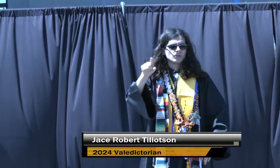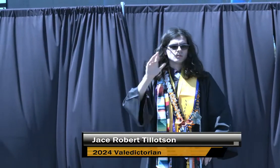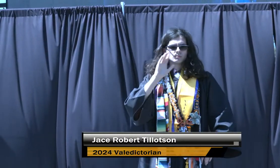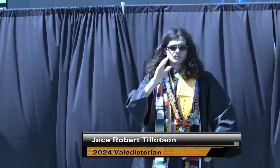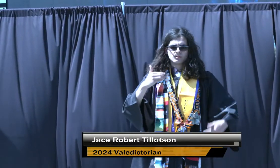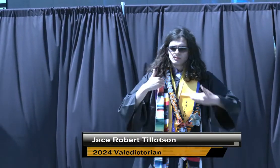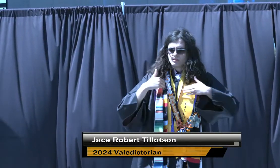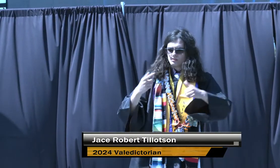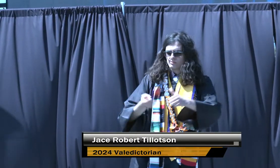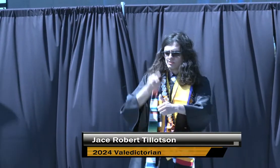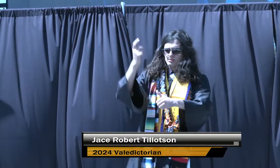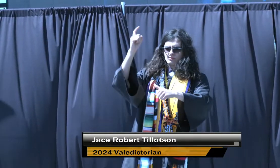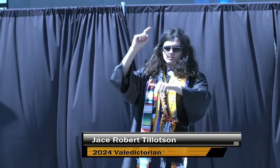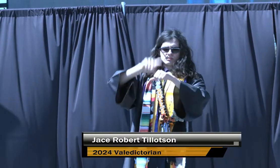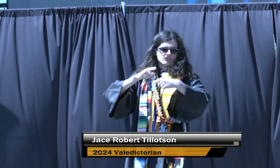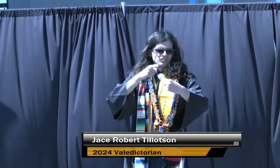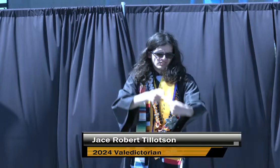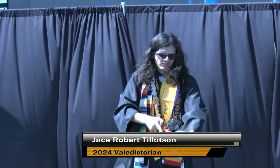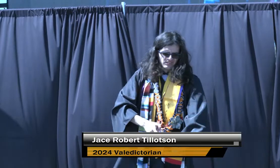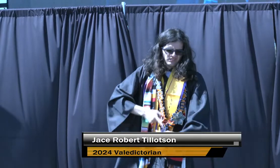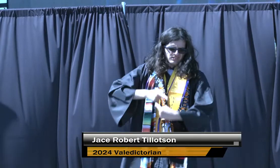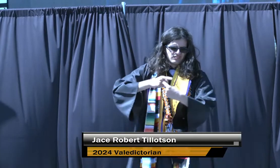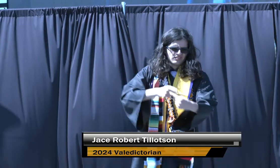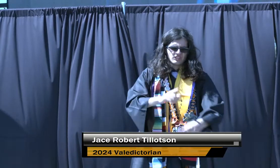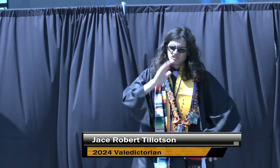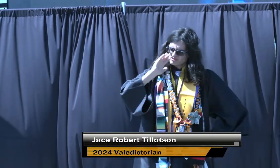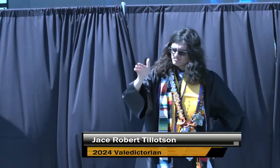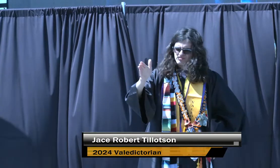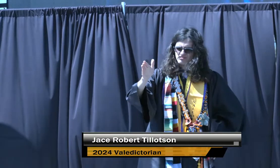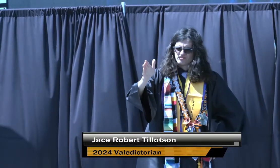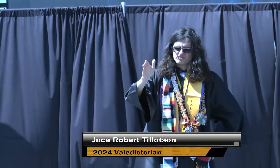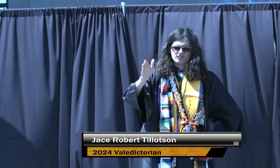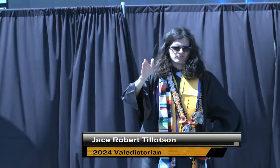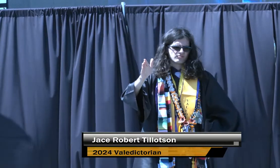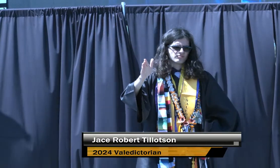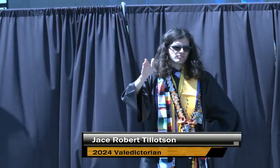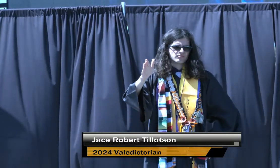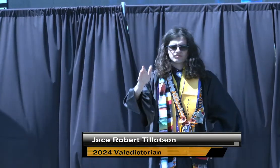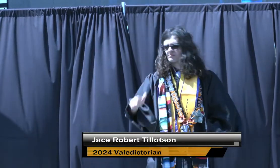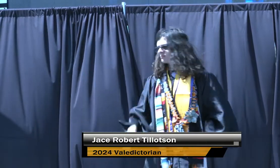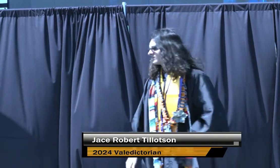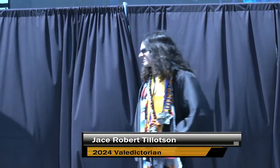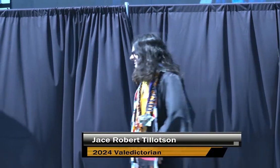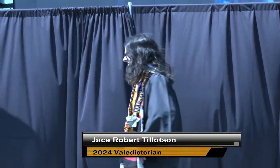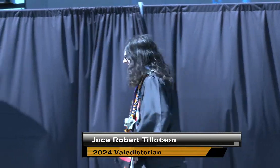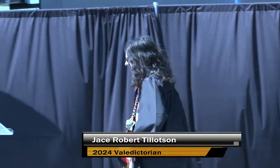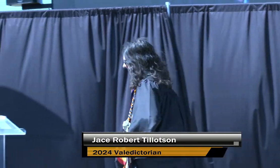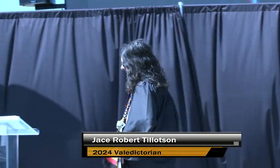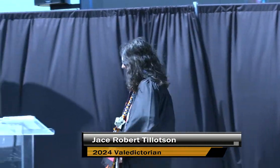always you will struggle the first time you experience a challenge, but never stop.